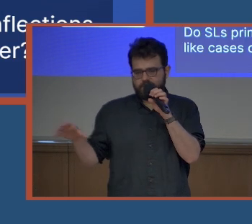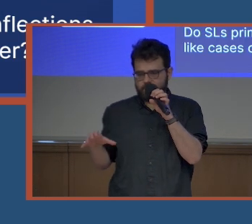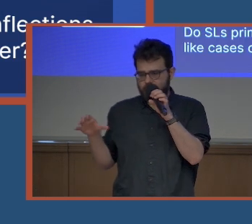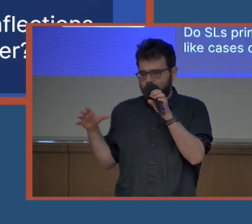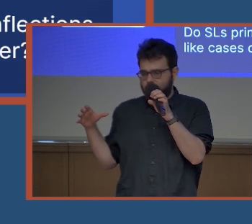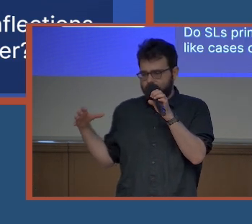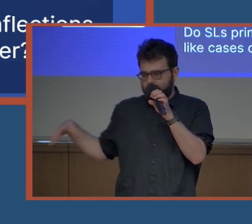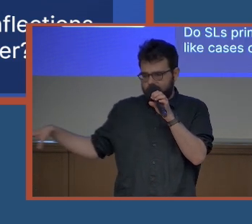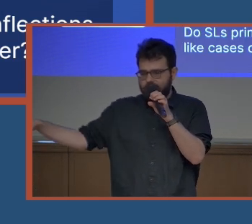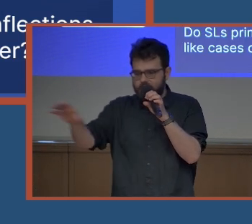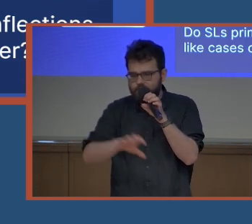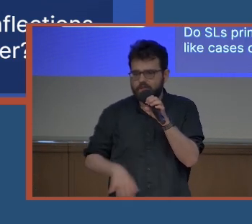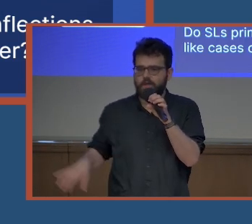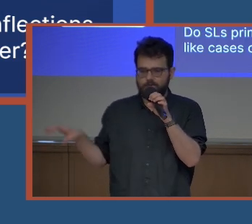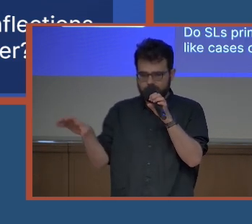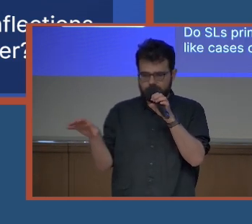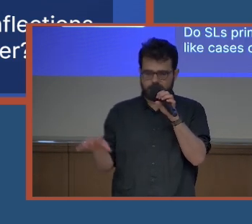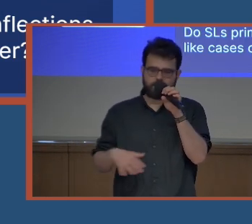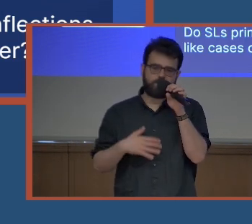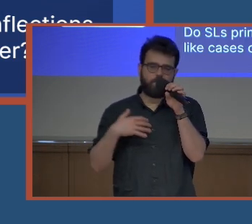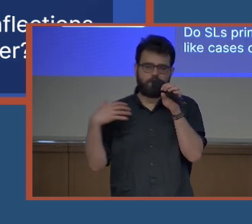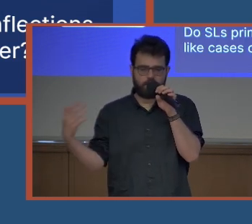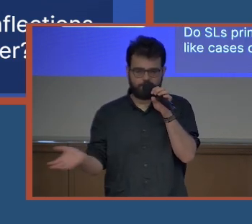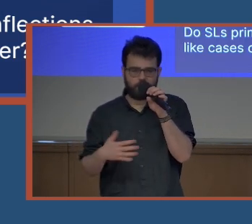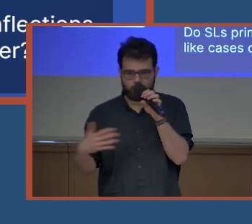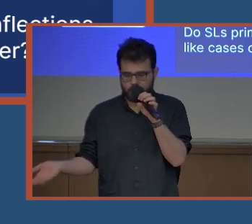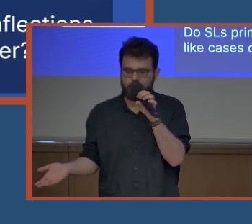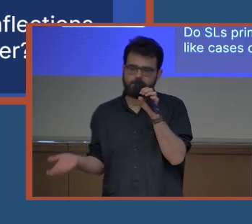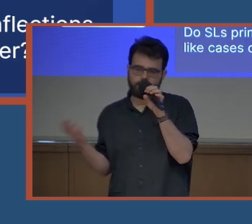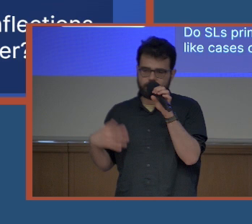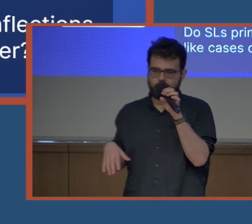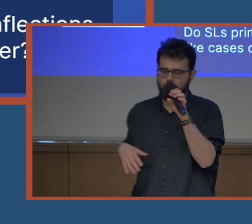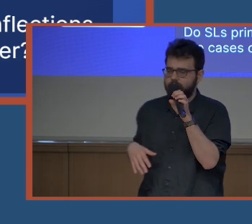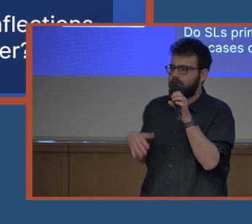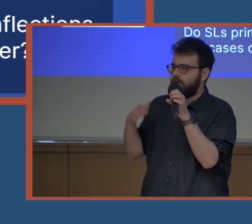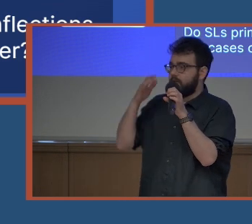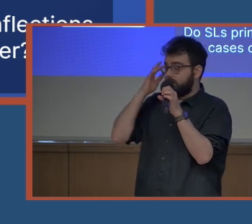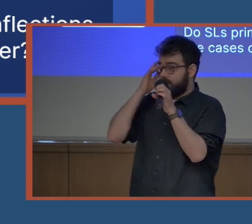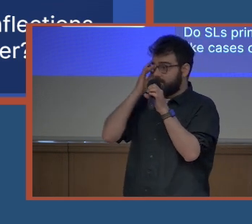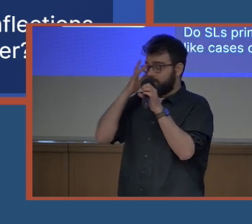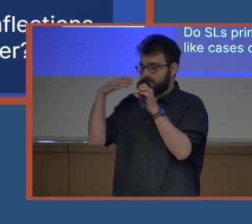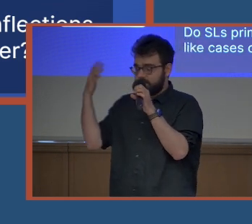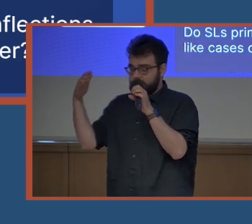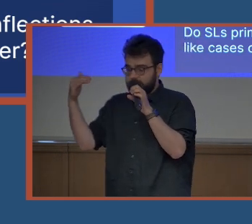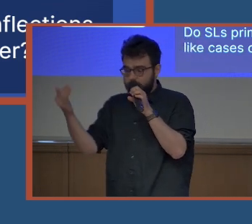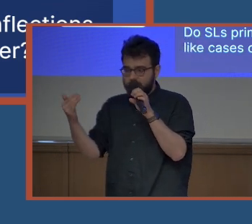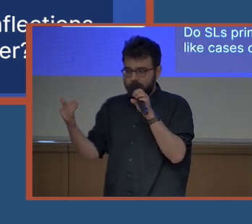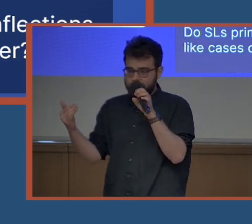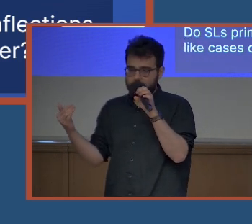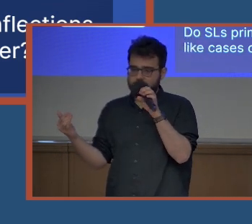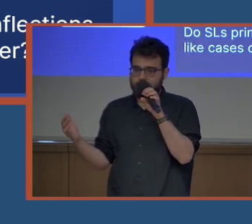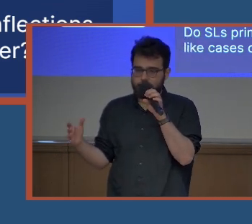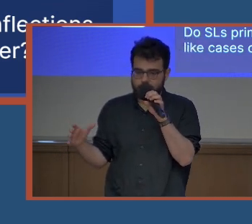contact with like neighboring communities, so a lot of borrowing happens and so on. So the spoken